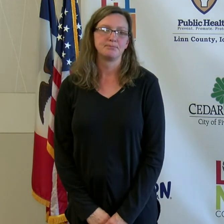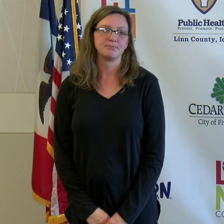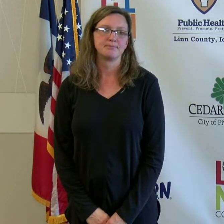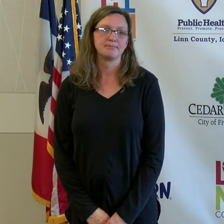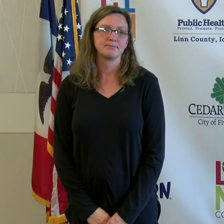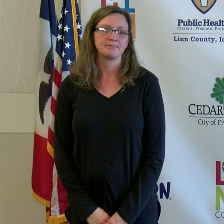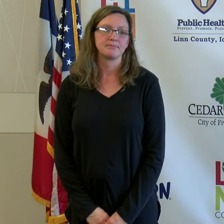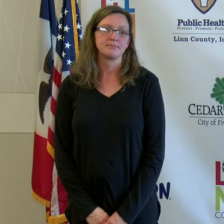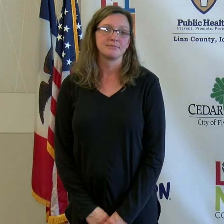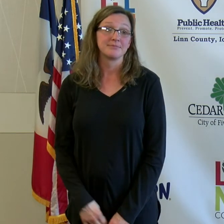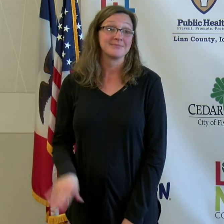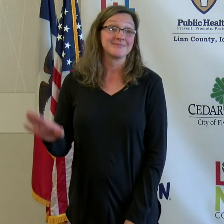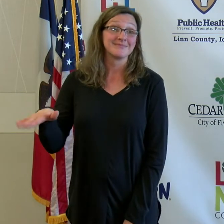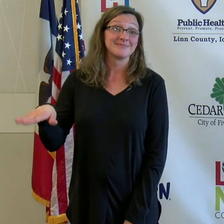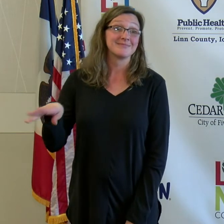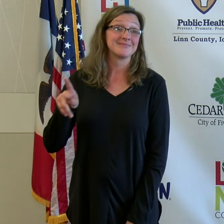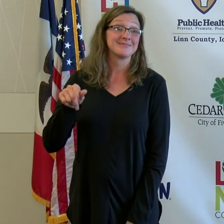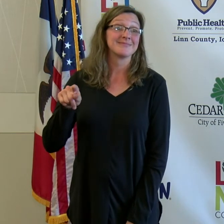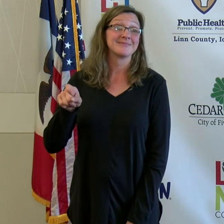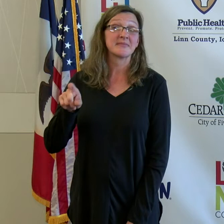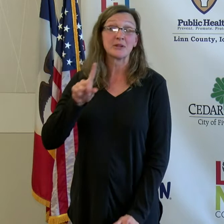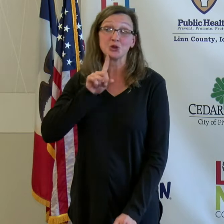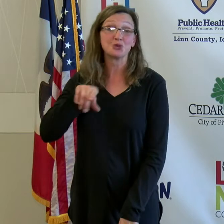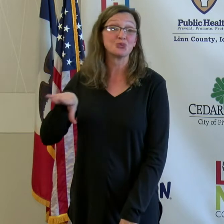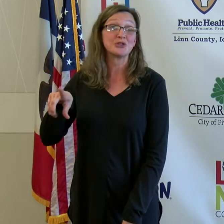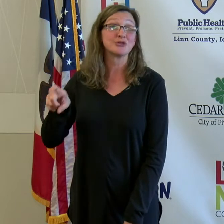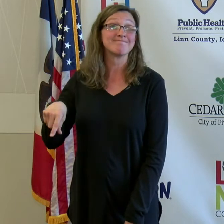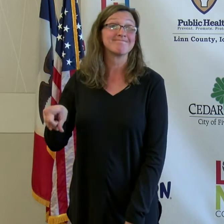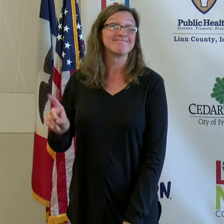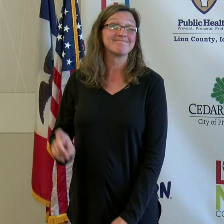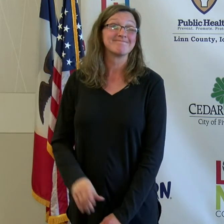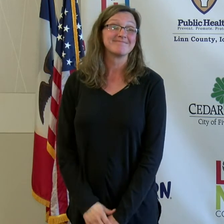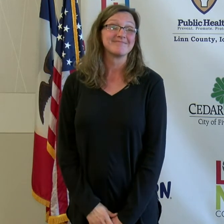Kate, does that conclude your question for right now?